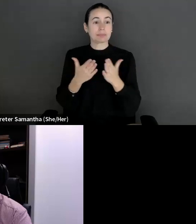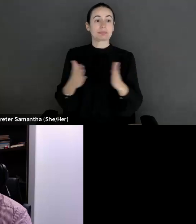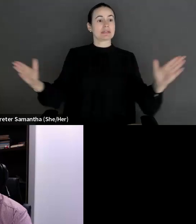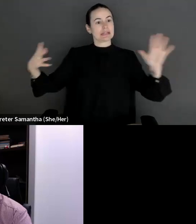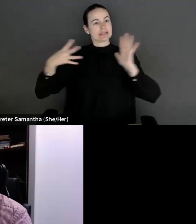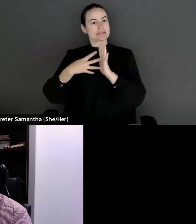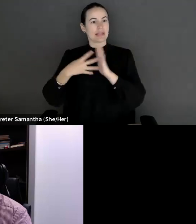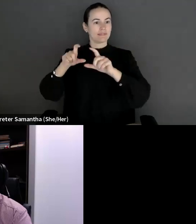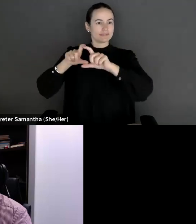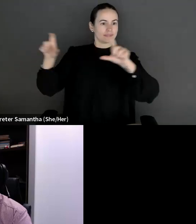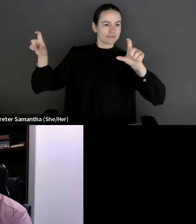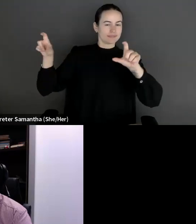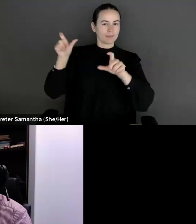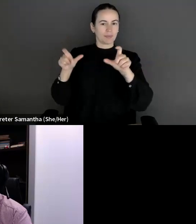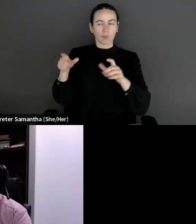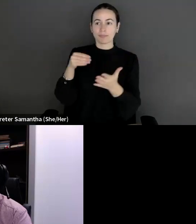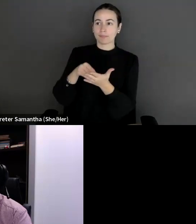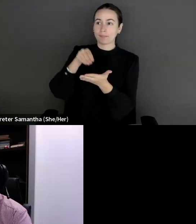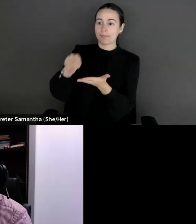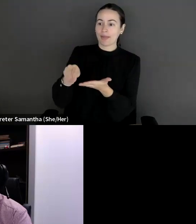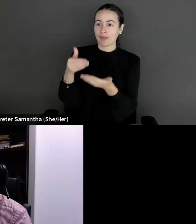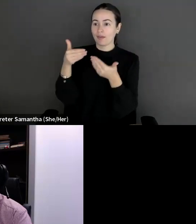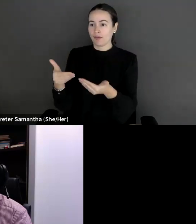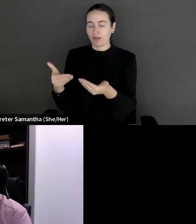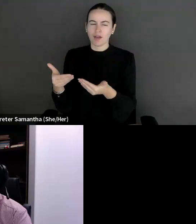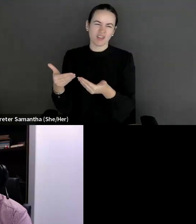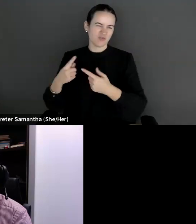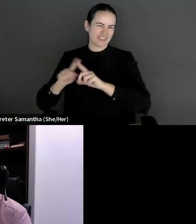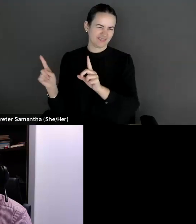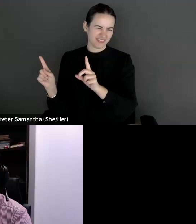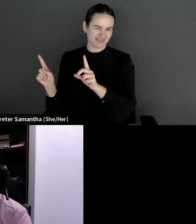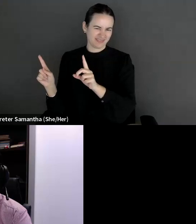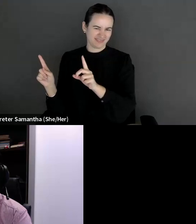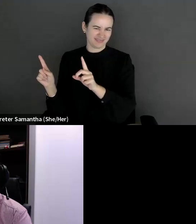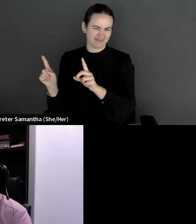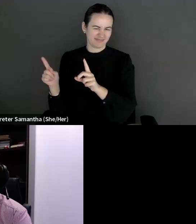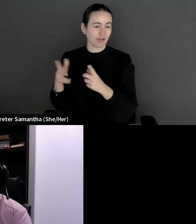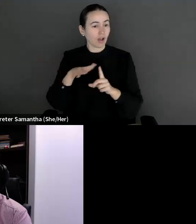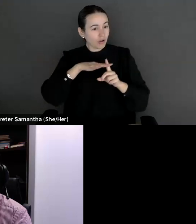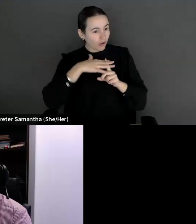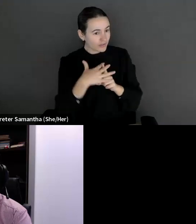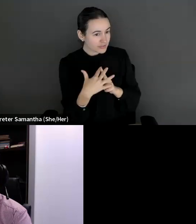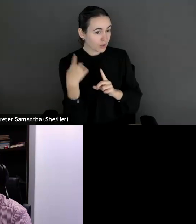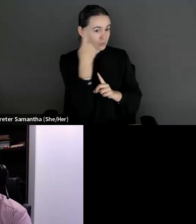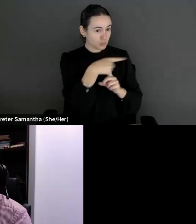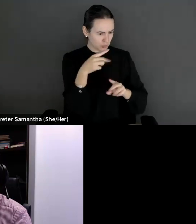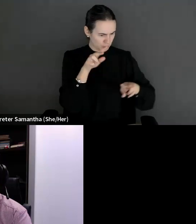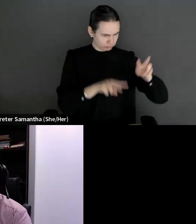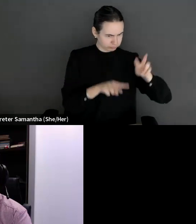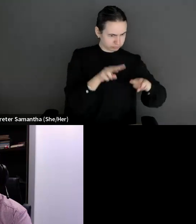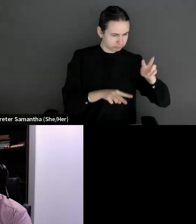for payment, that's different. But if it's in a kind of smaller context where the raters actually want to have some, you